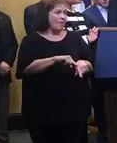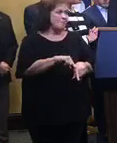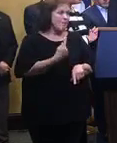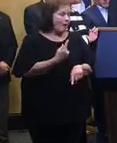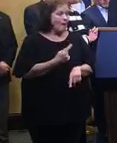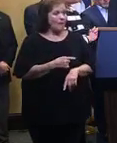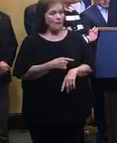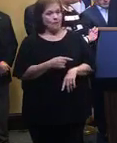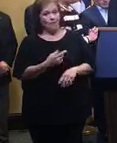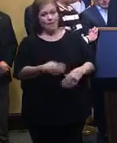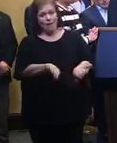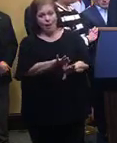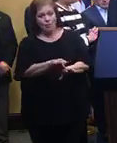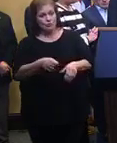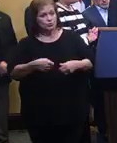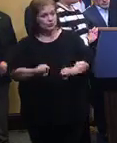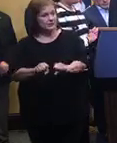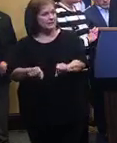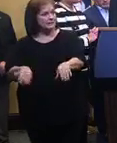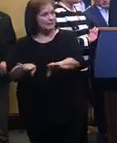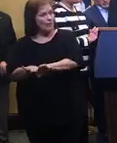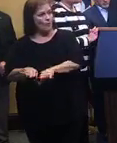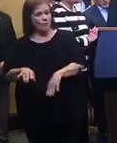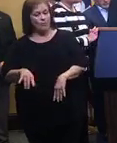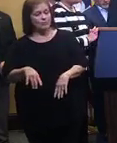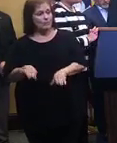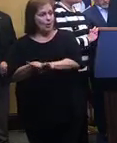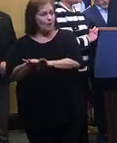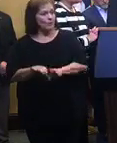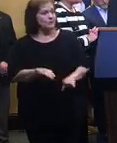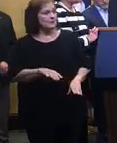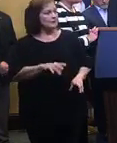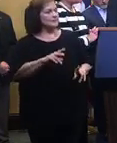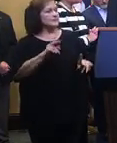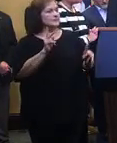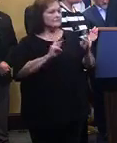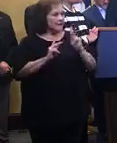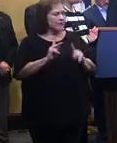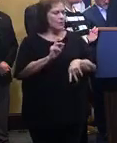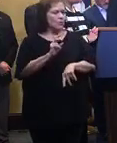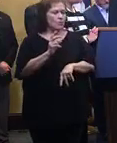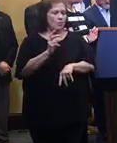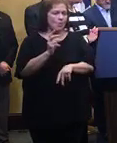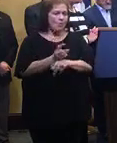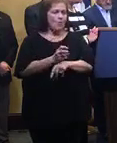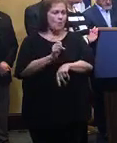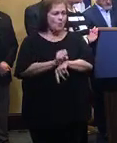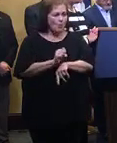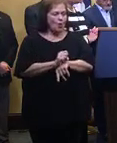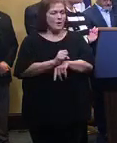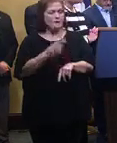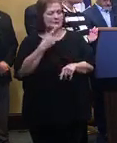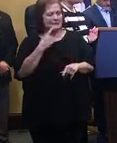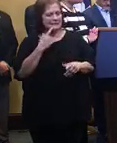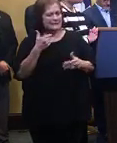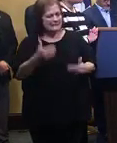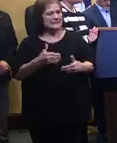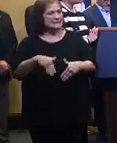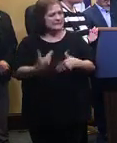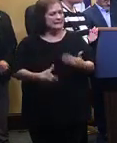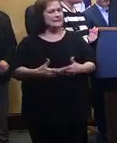huge portion of Bourbon Street down 3-4 blocks at a time, and our folks really worked hard together to say, okay, let's do utility run ahead,